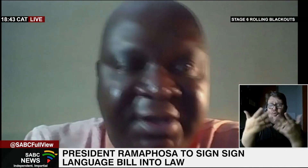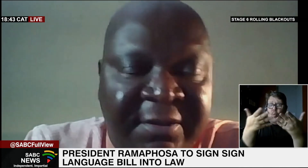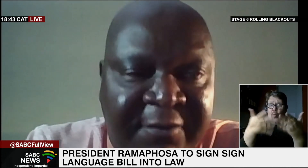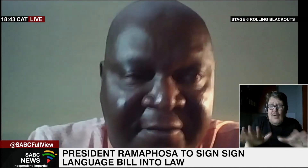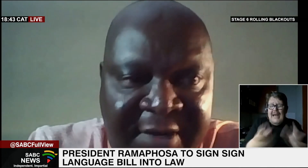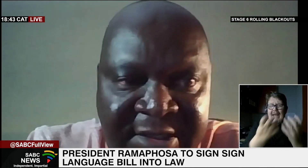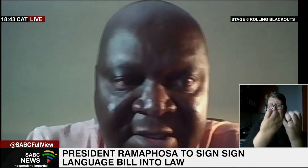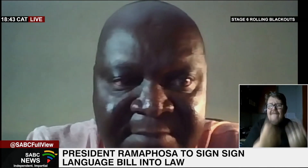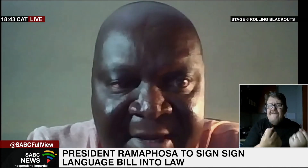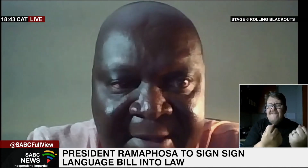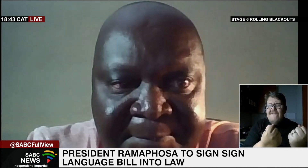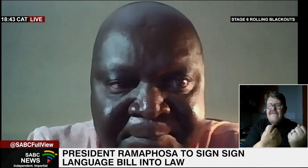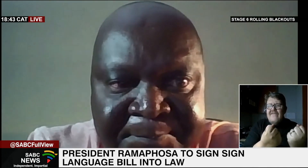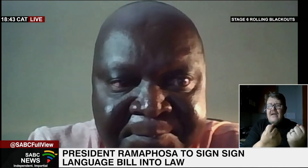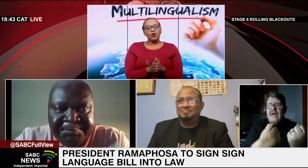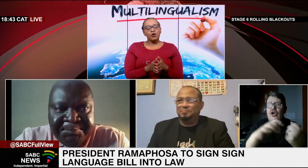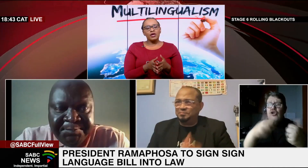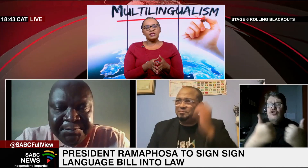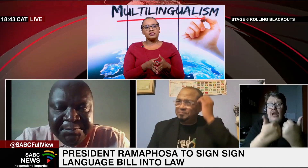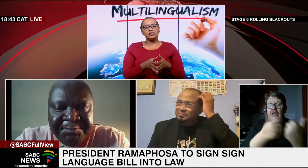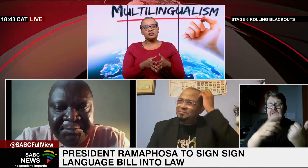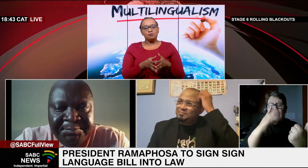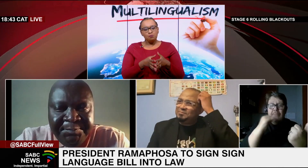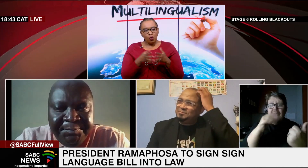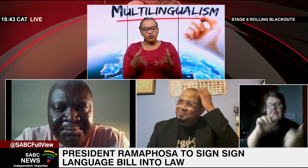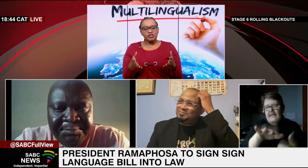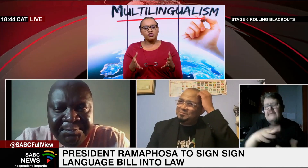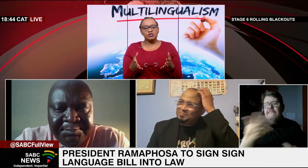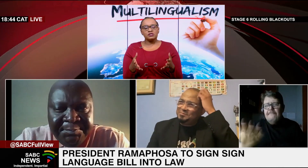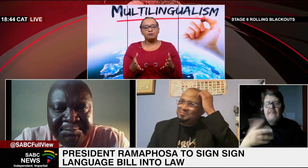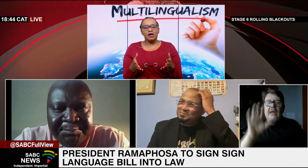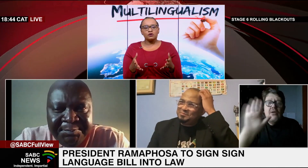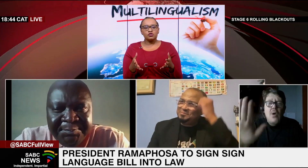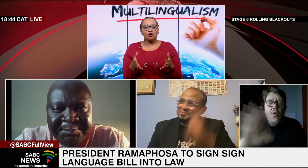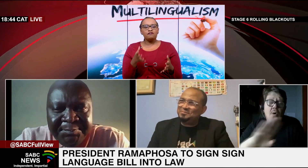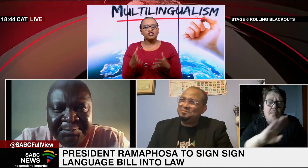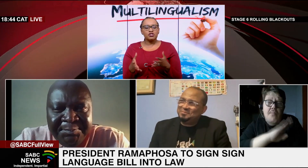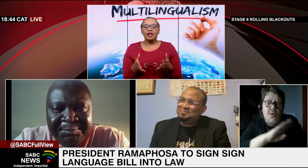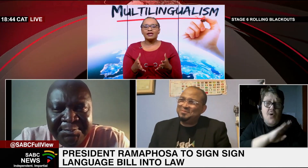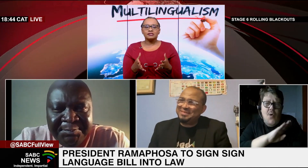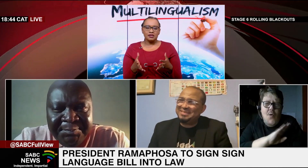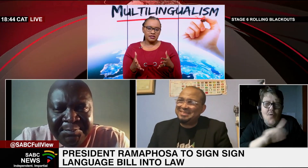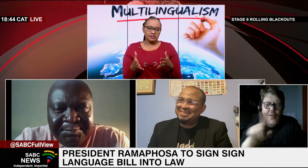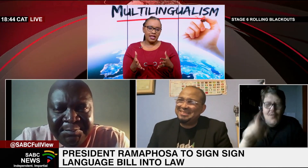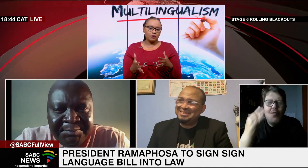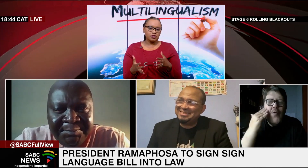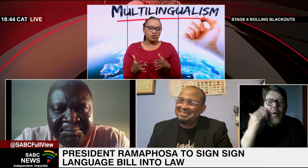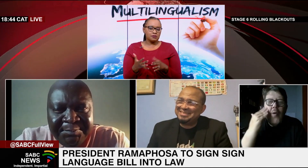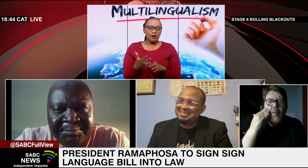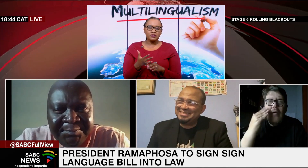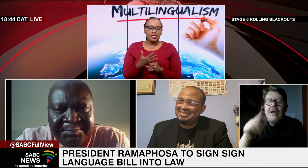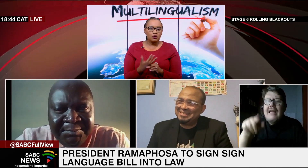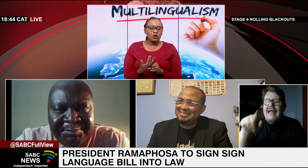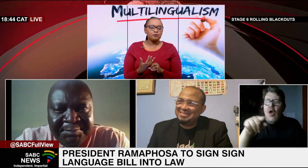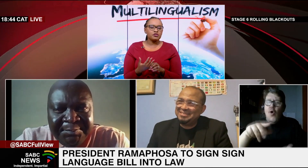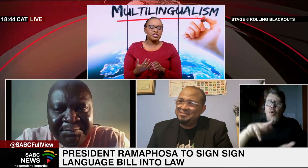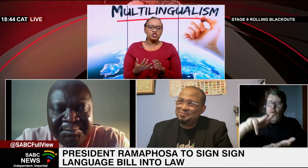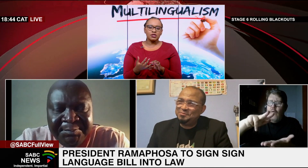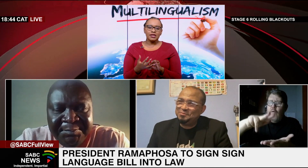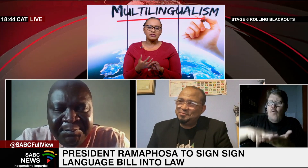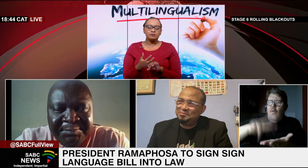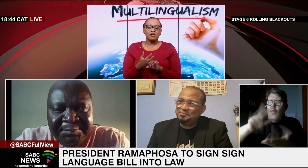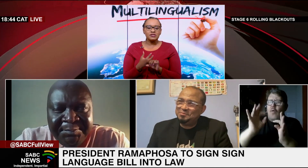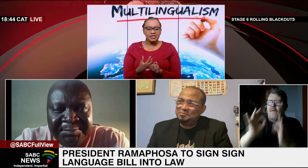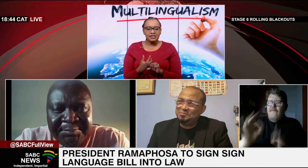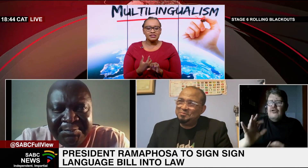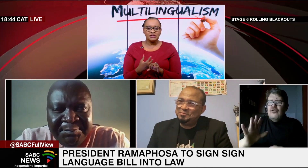the forefront. Yeah. And Bruno, this is more than just about officializing this language. It's about equal